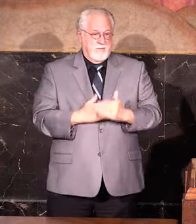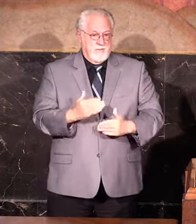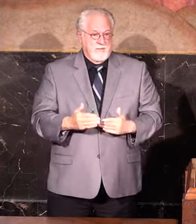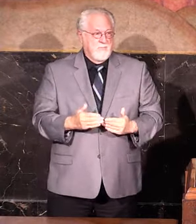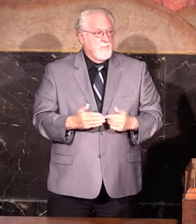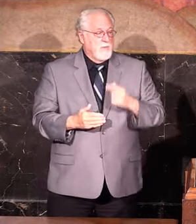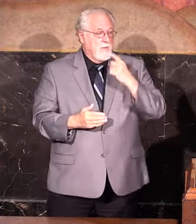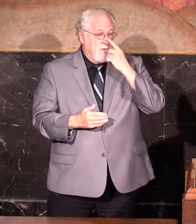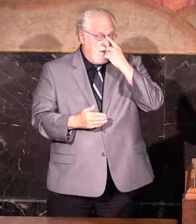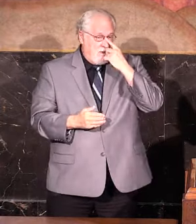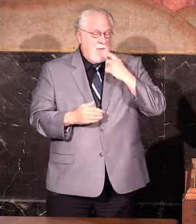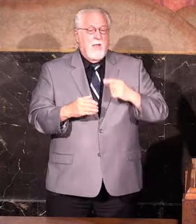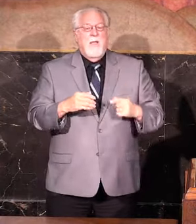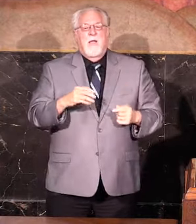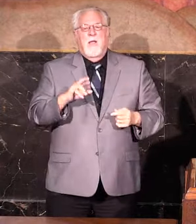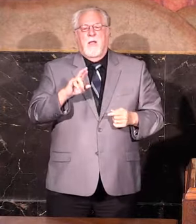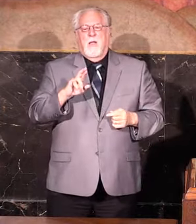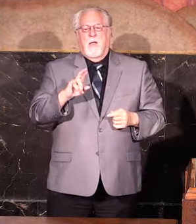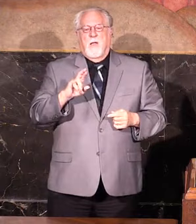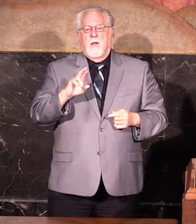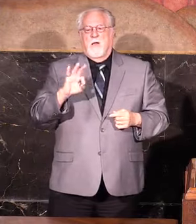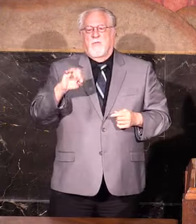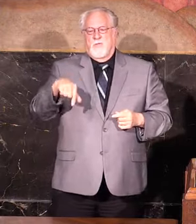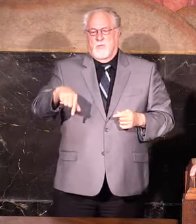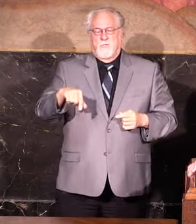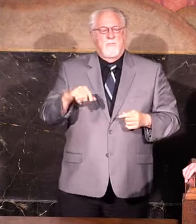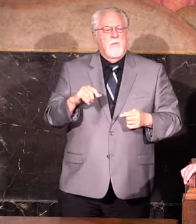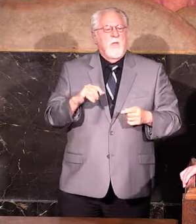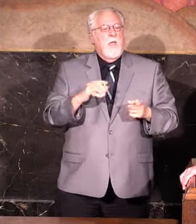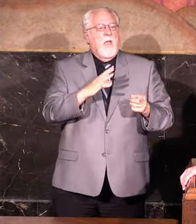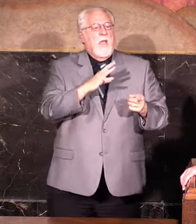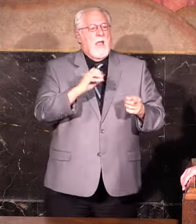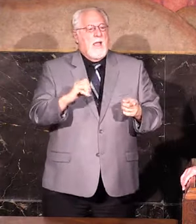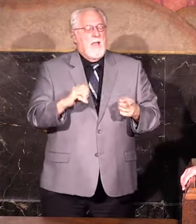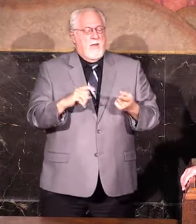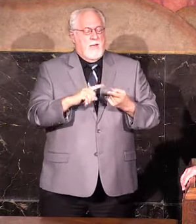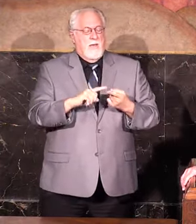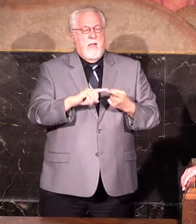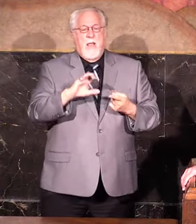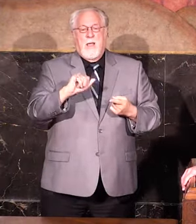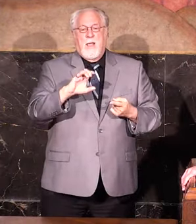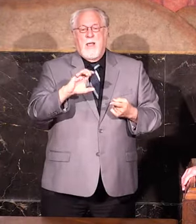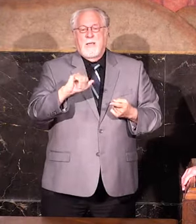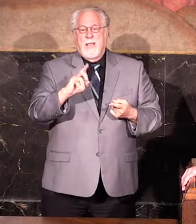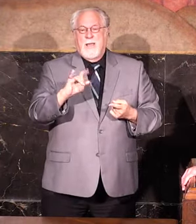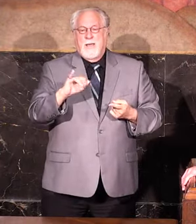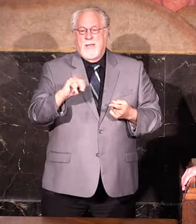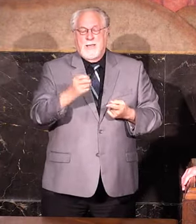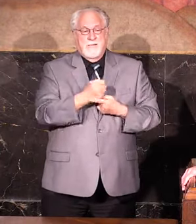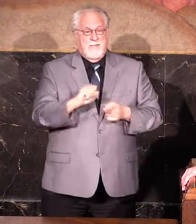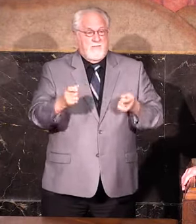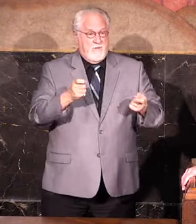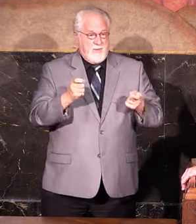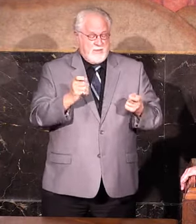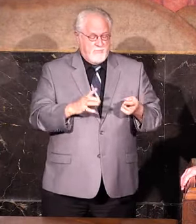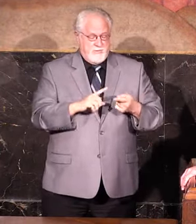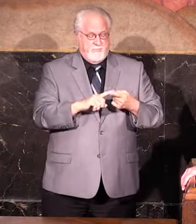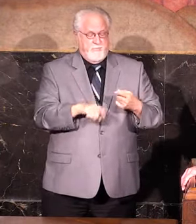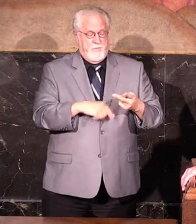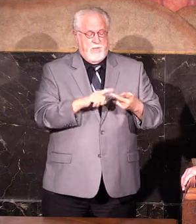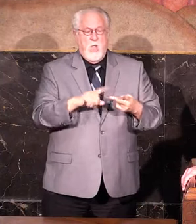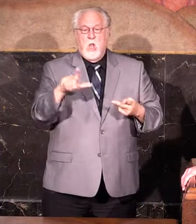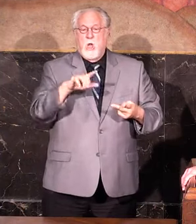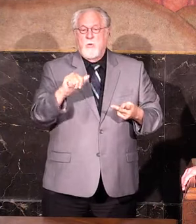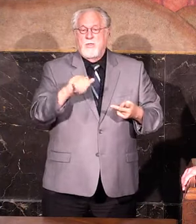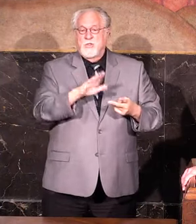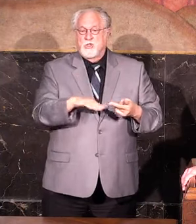want you to tell you who some of those partners are. They are Acadian Safety Management Systems,